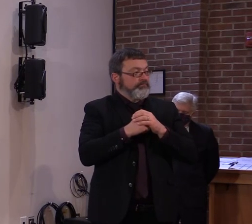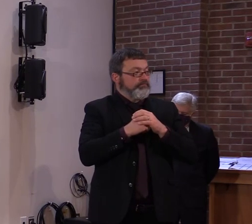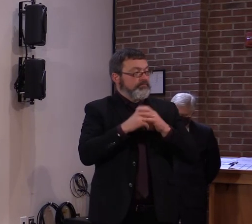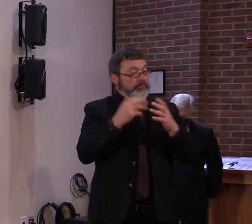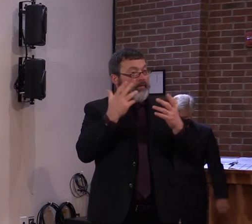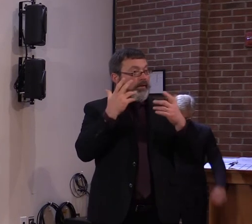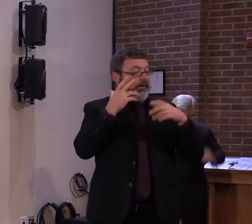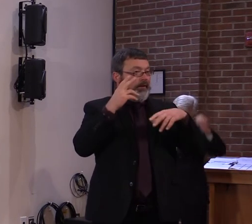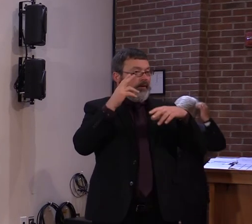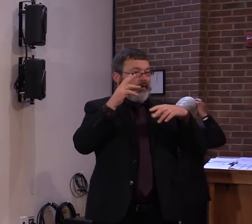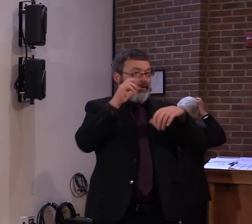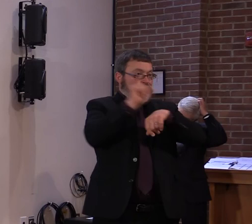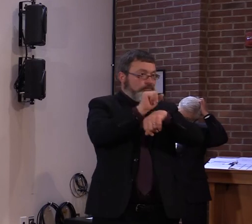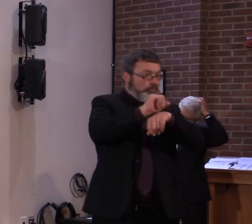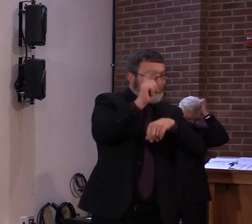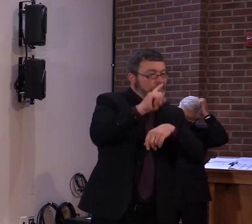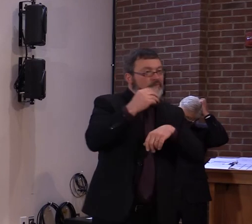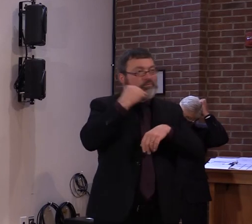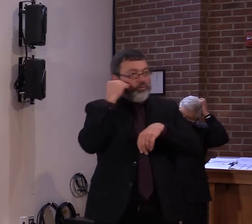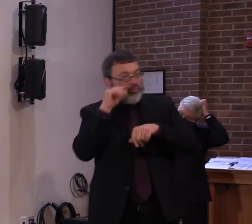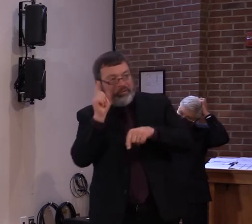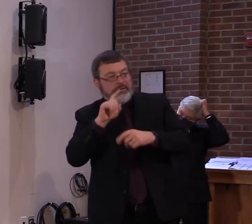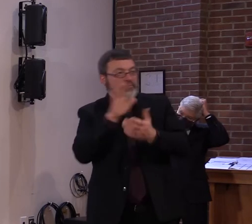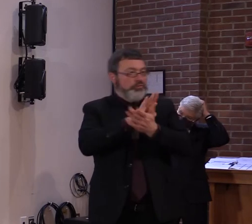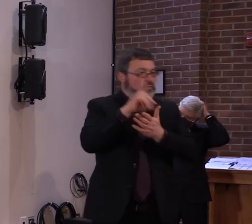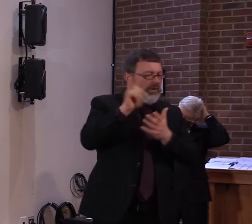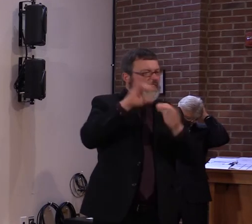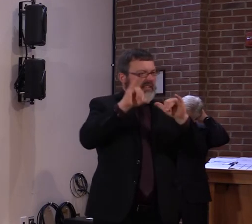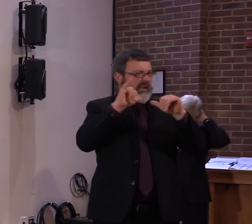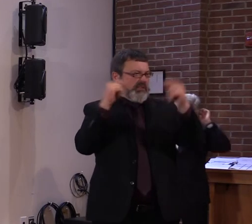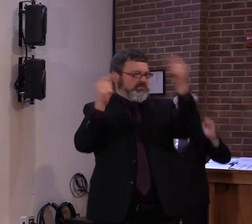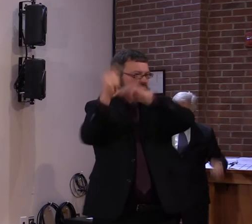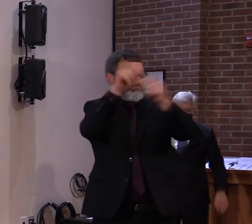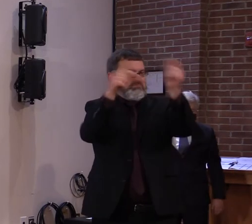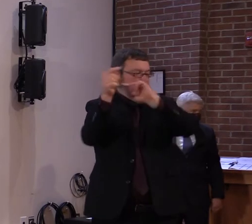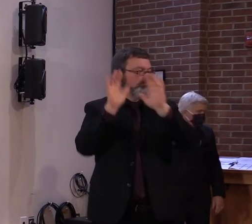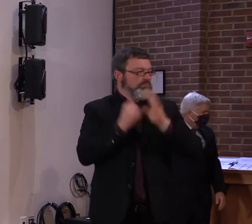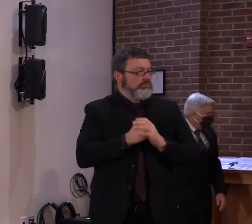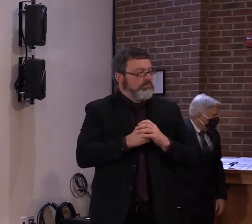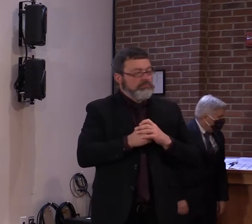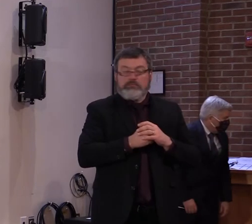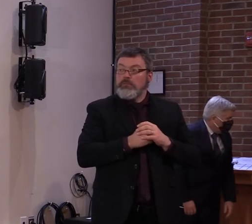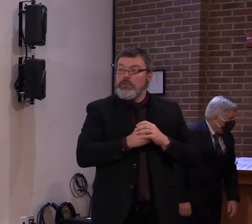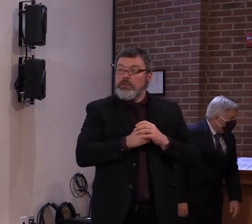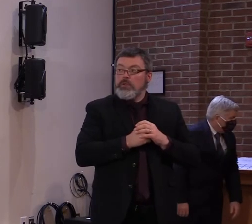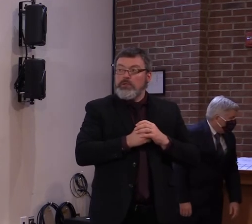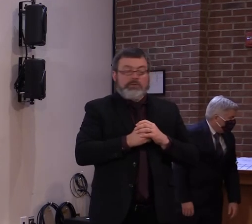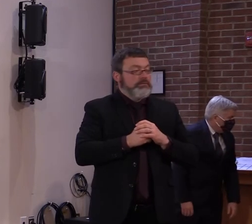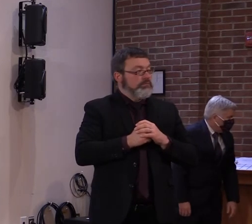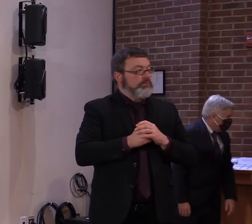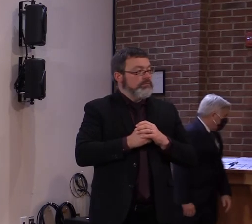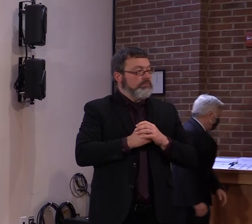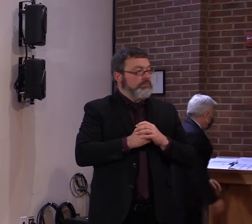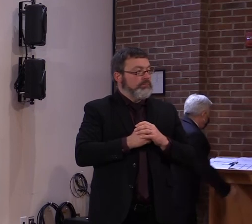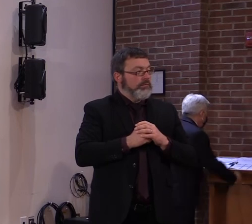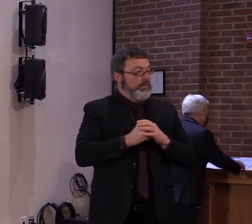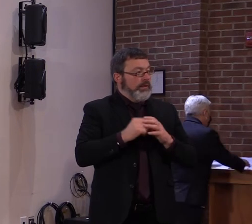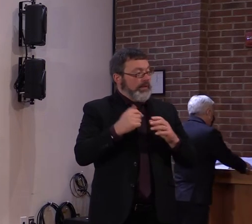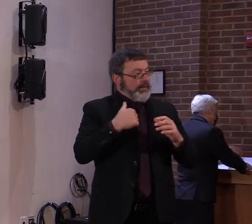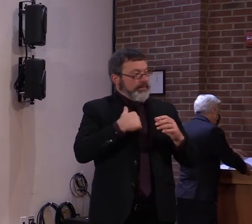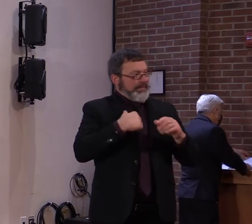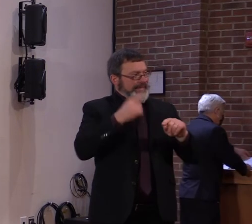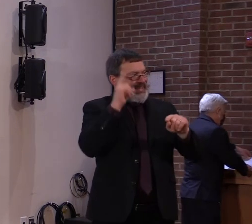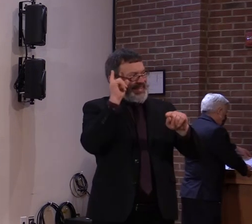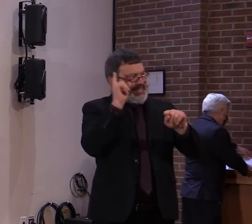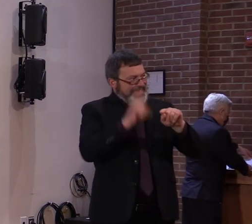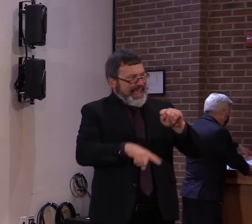schools or business establishments, what have you. But I can't say that every part of the state is created equal in this sense. So